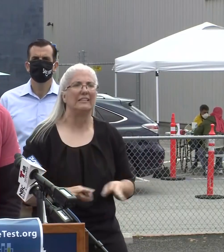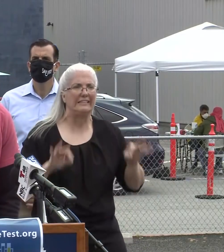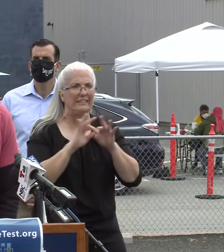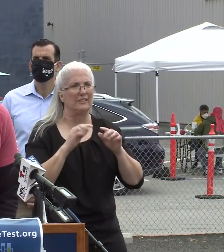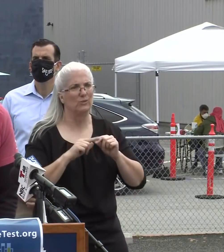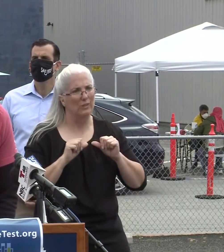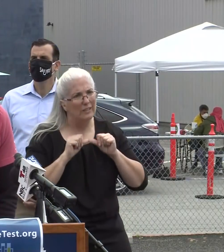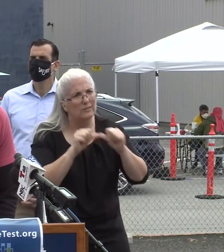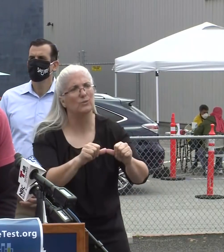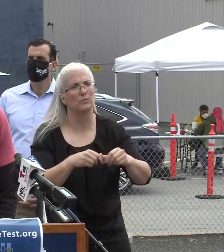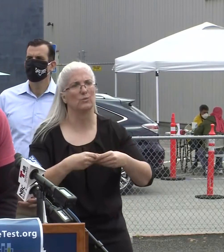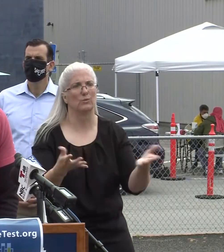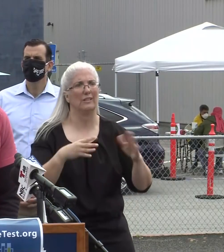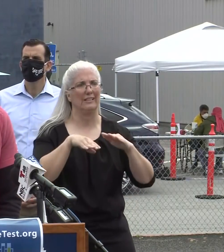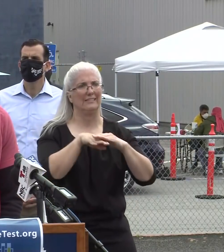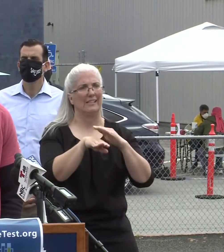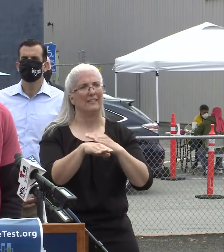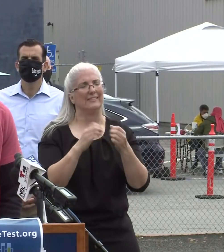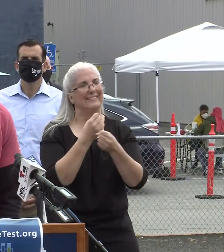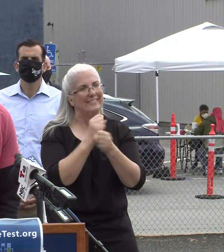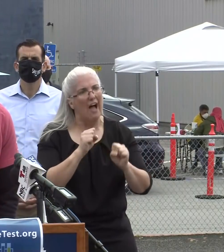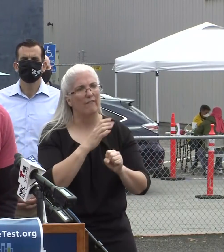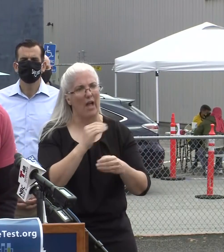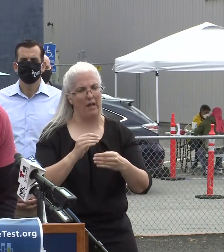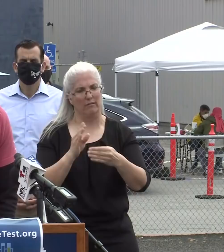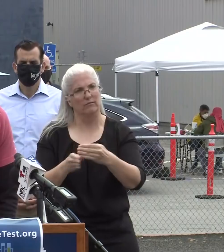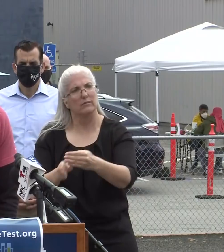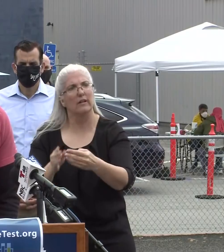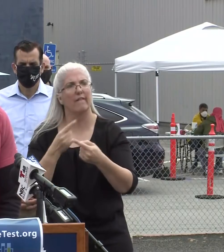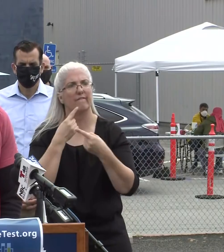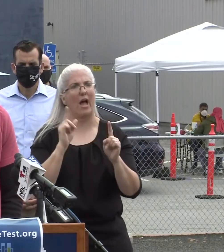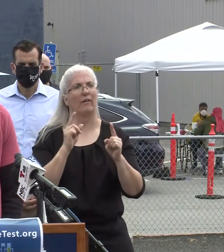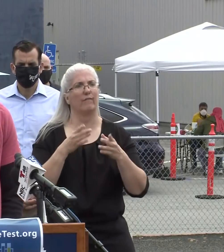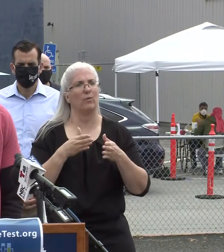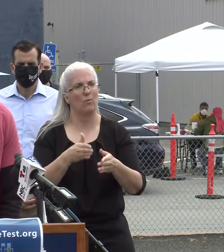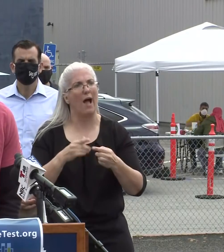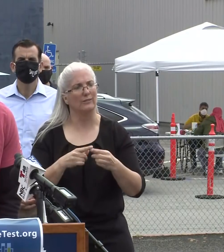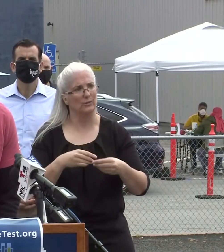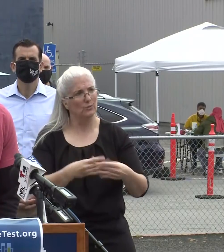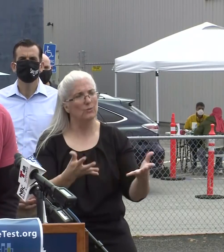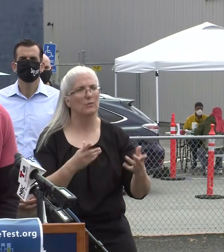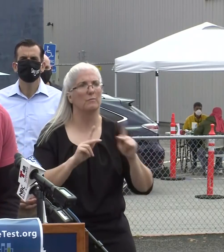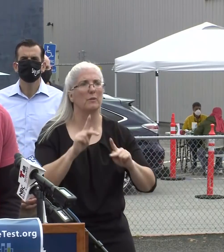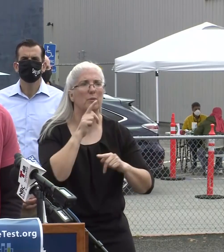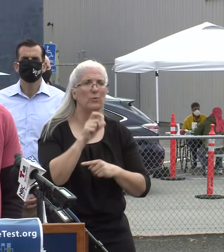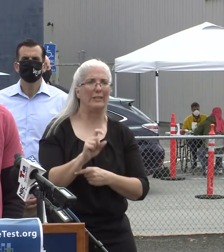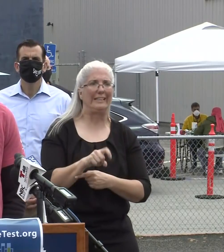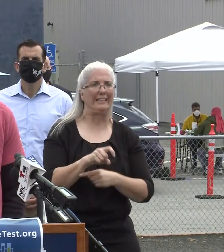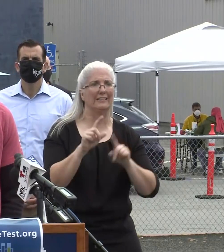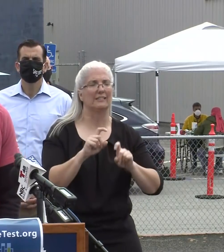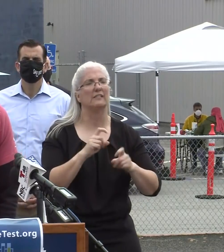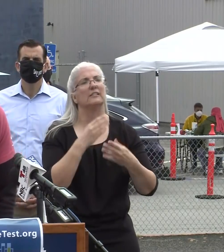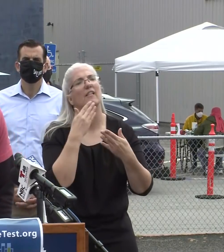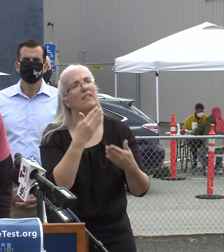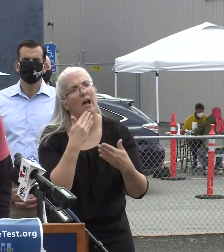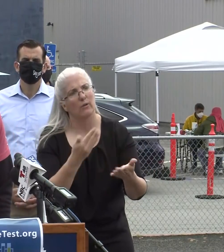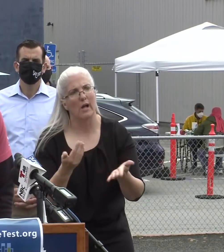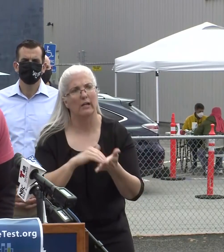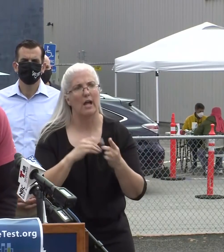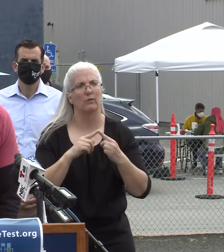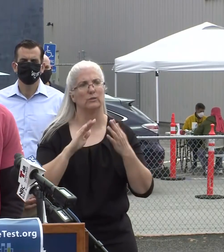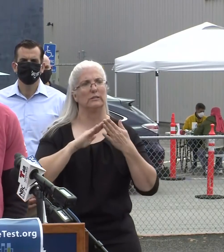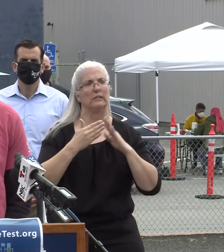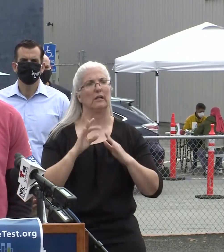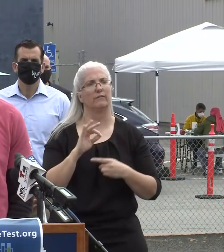access to safe and effective testing to those in need. Thank you again to the City of San